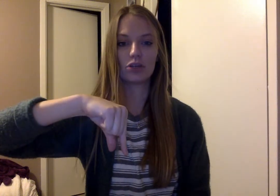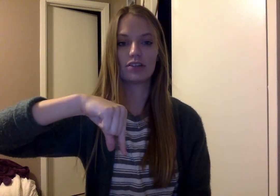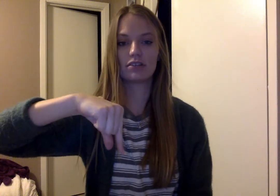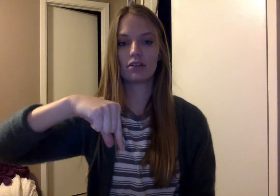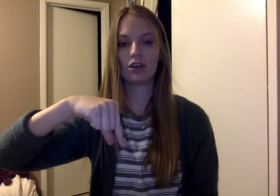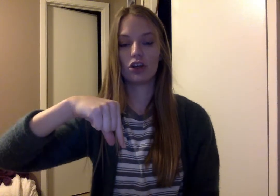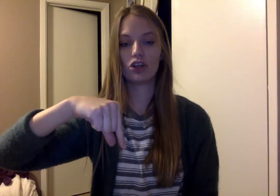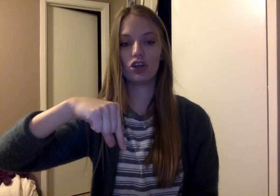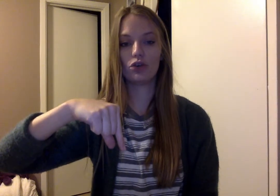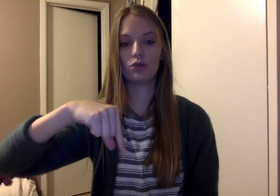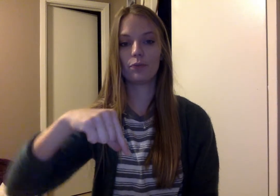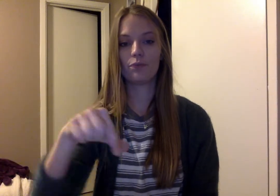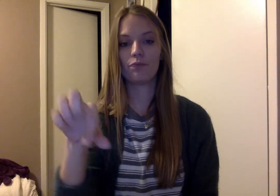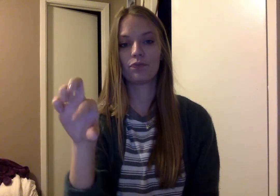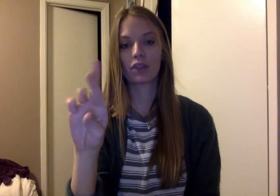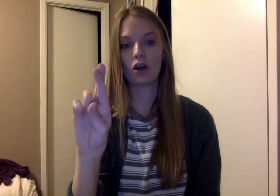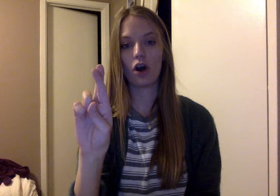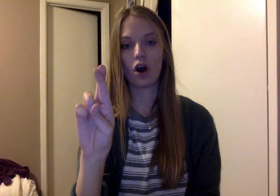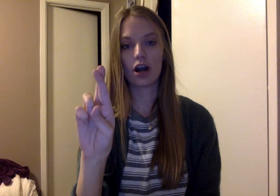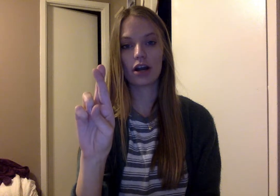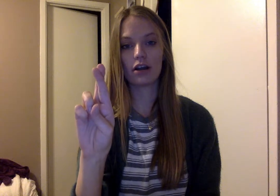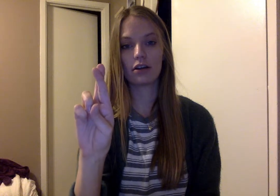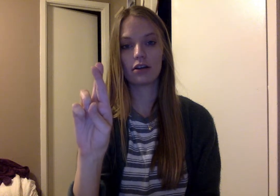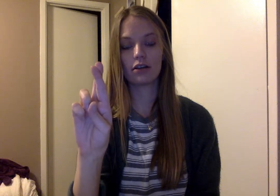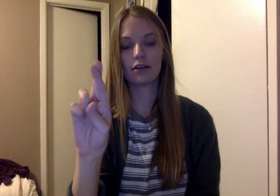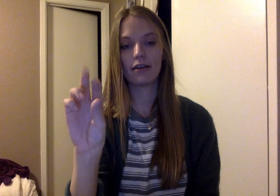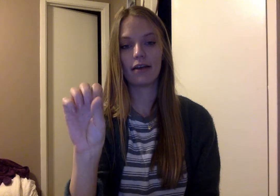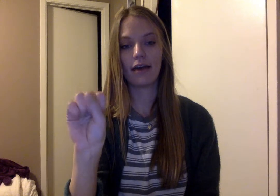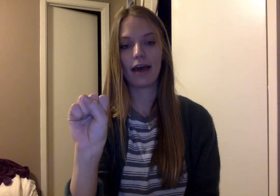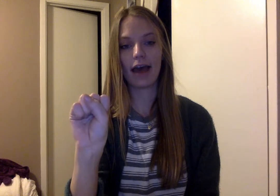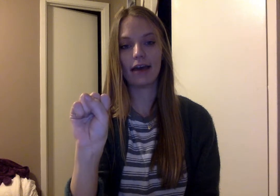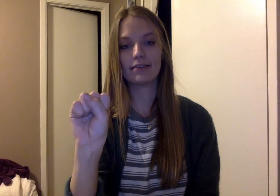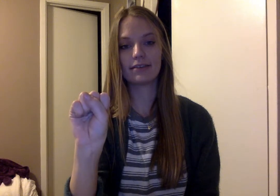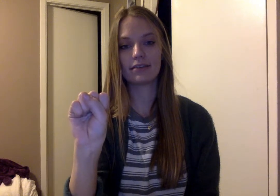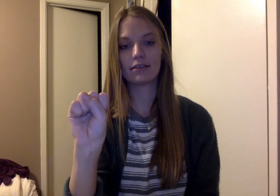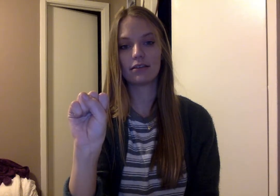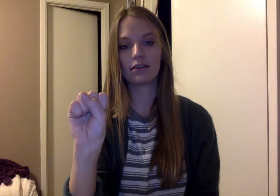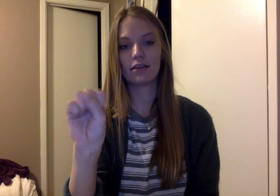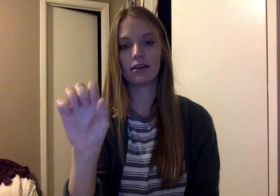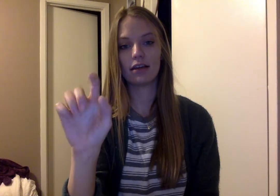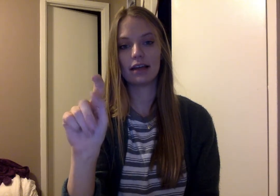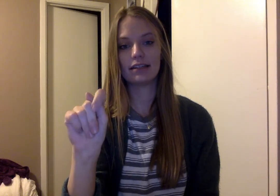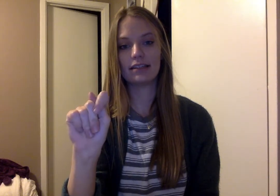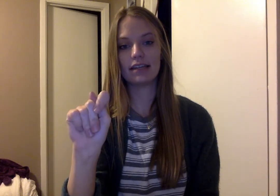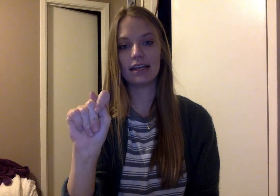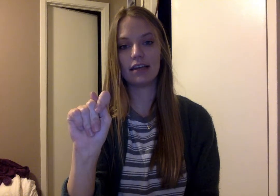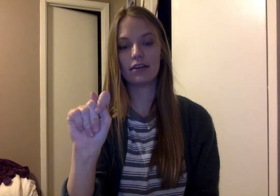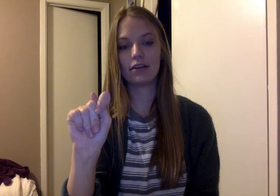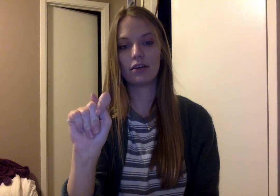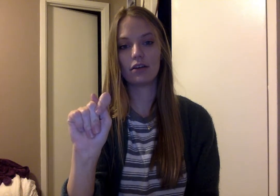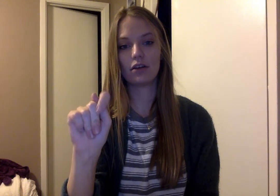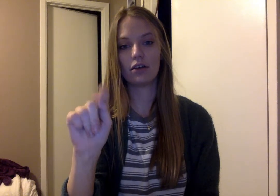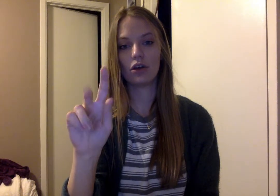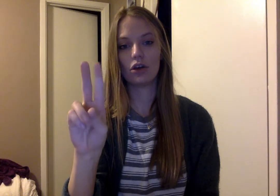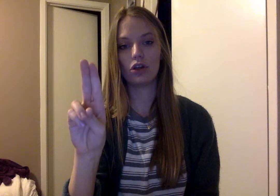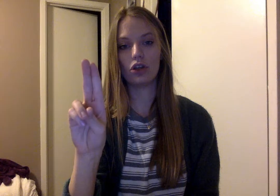downwards. Q, R, S, T,